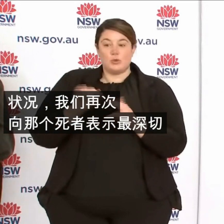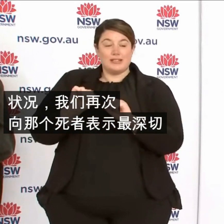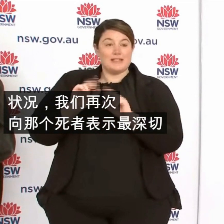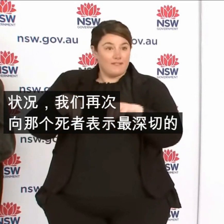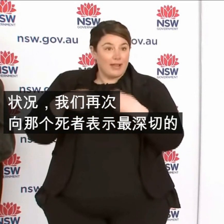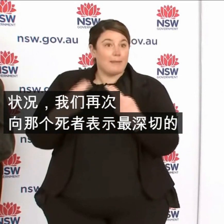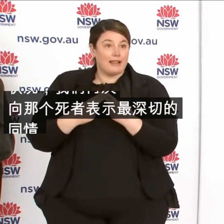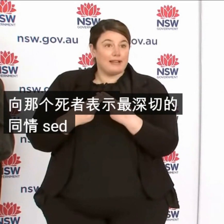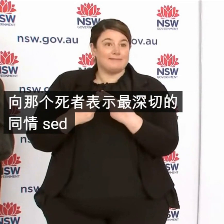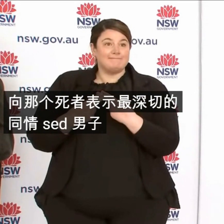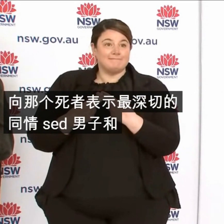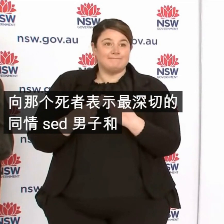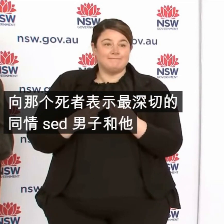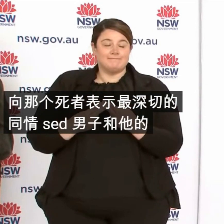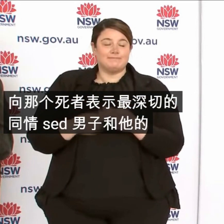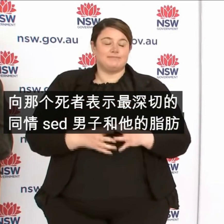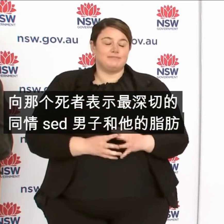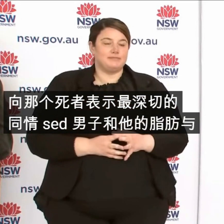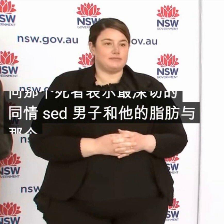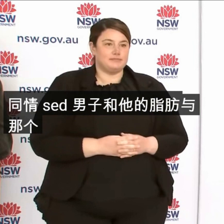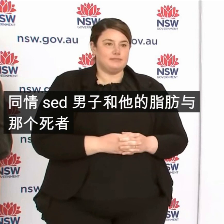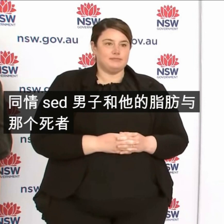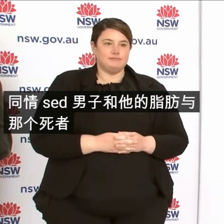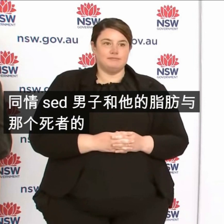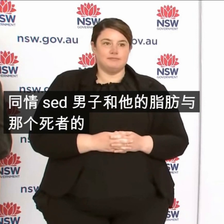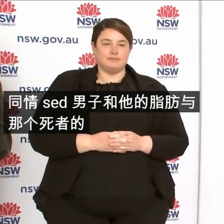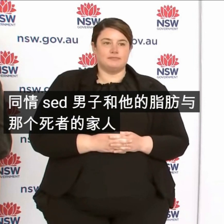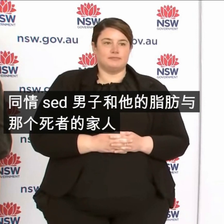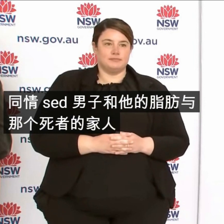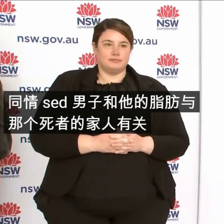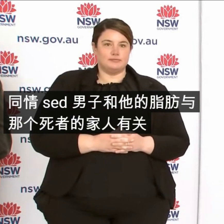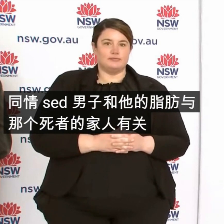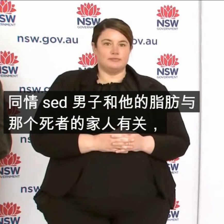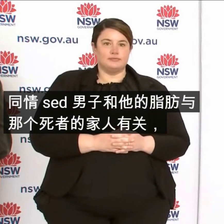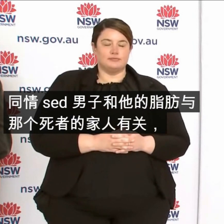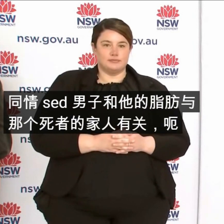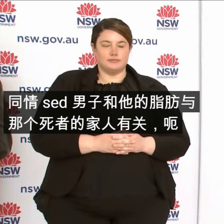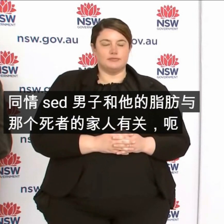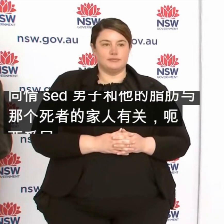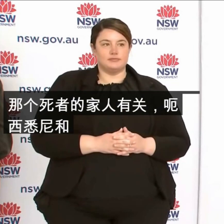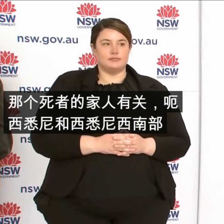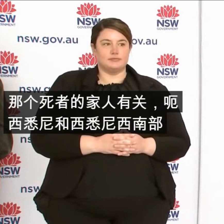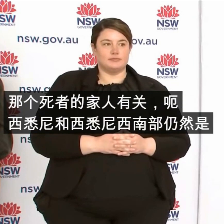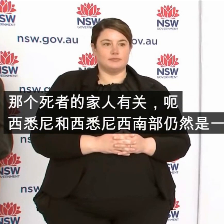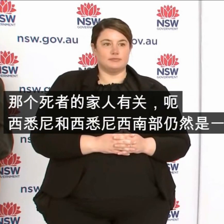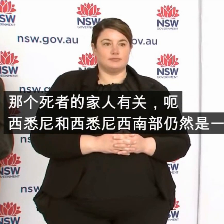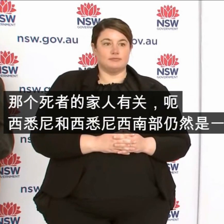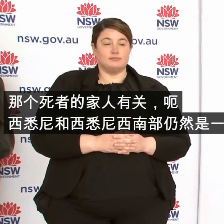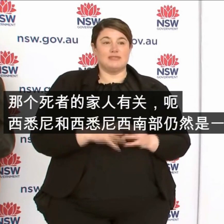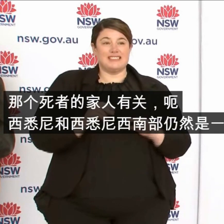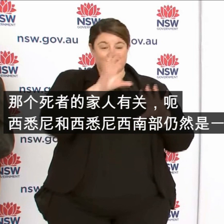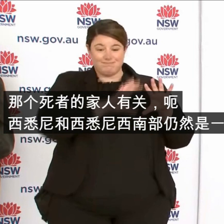to that deceased man and to the family of that deceased man. In relation to the areas that